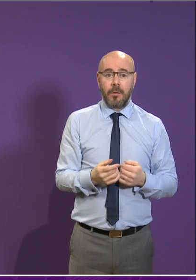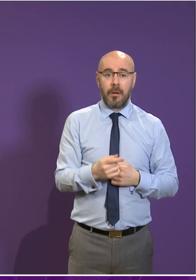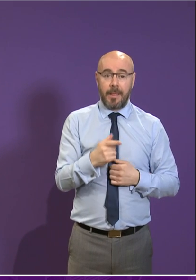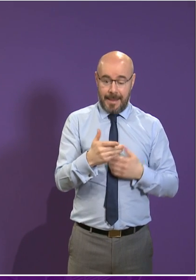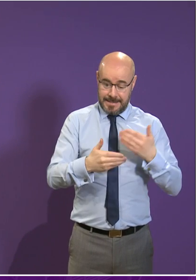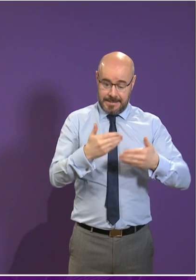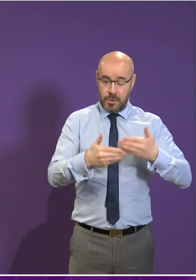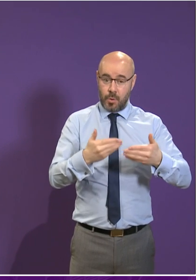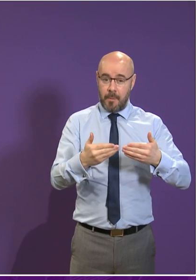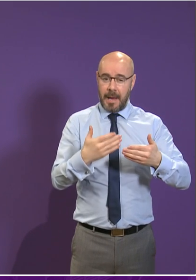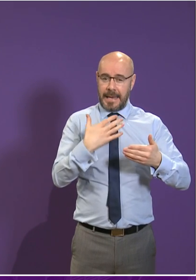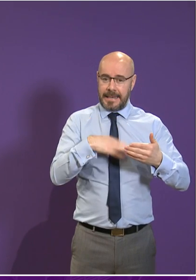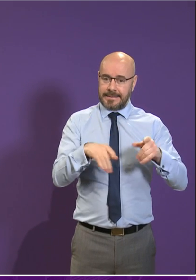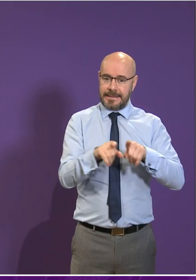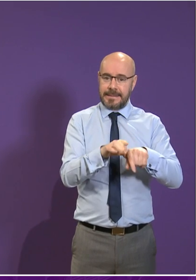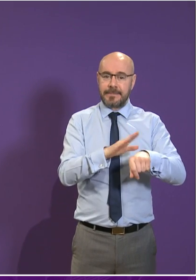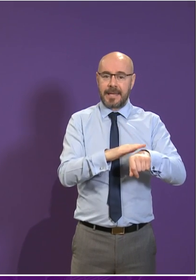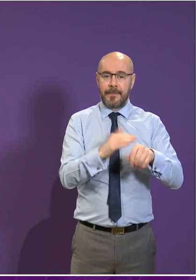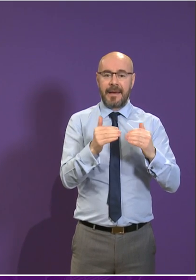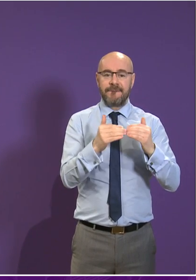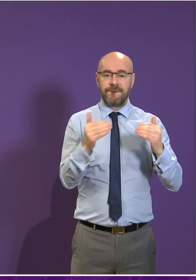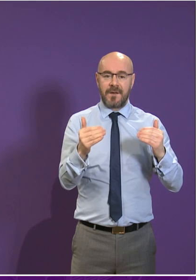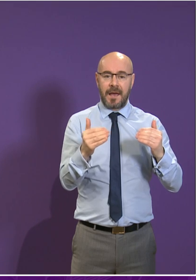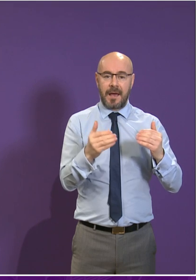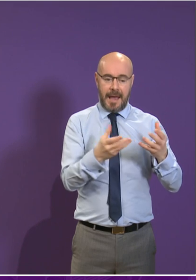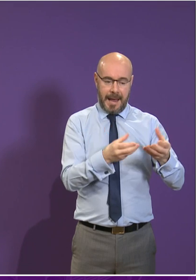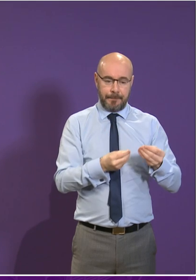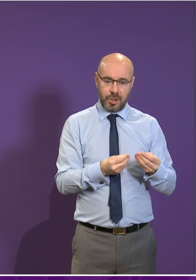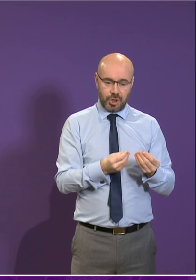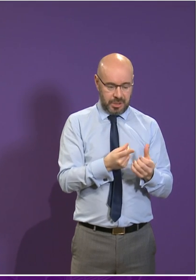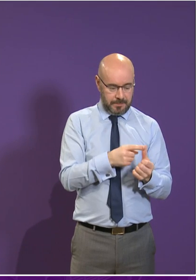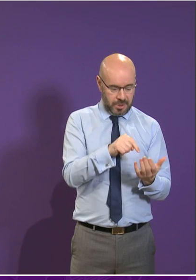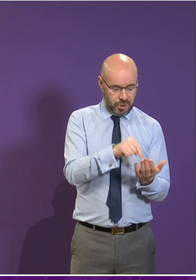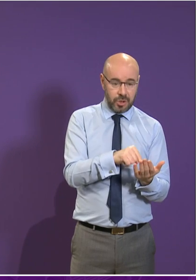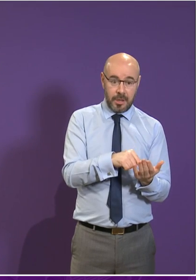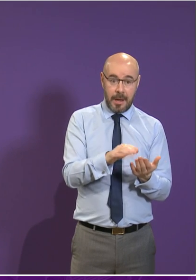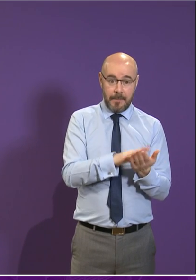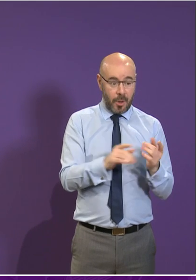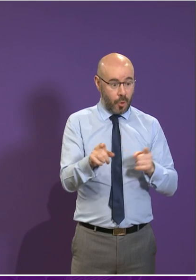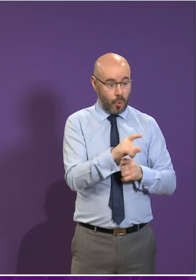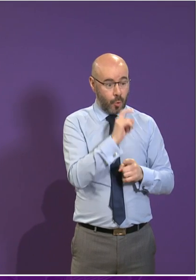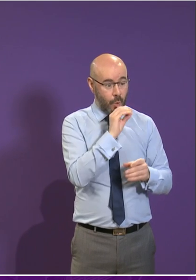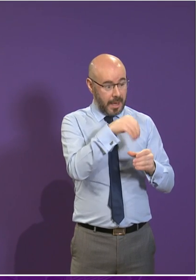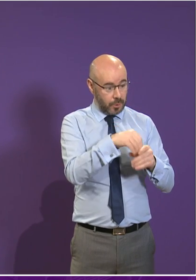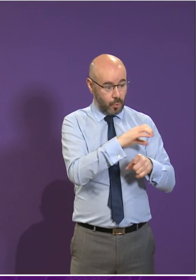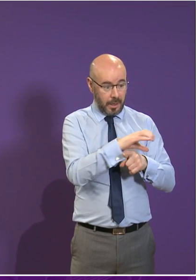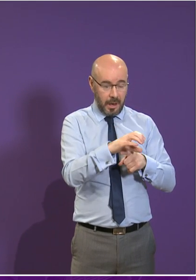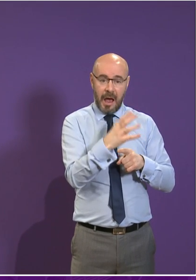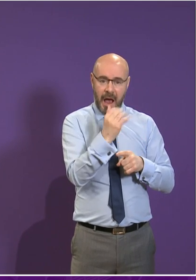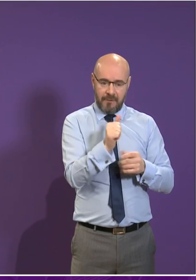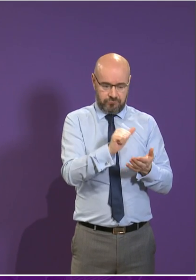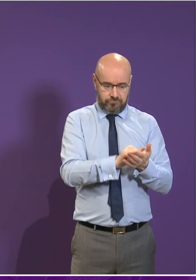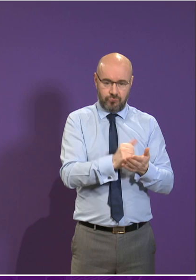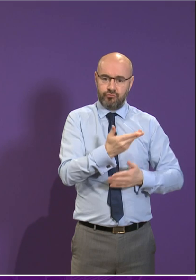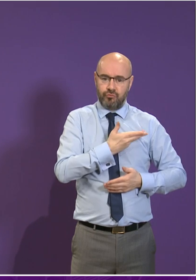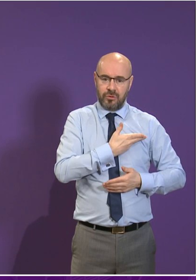is working, we need fair admissions, so that even within that system, people getting onto the right course are getting it for fair reasons.